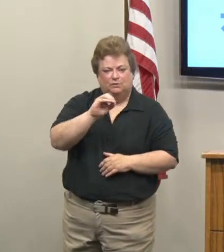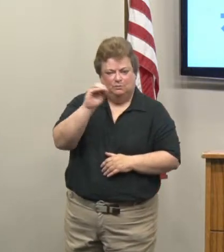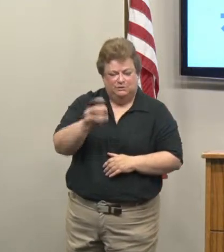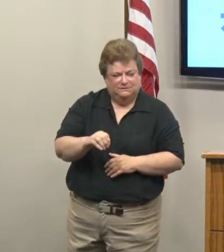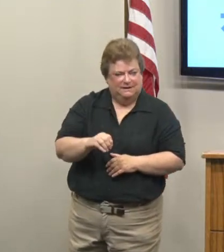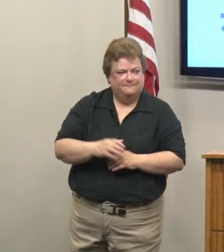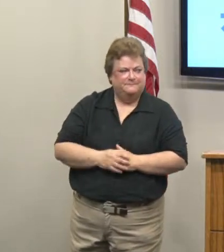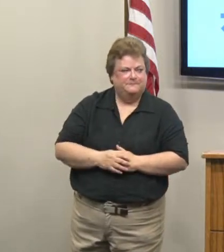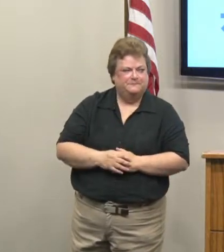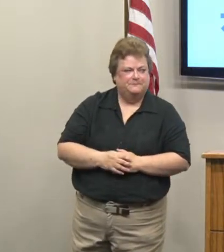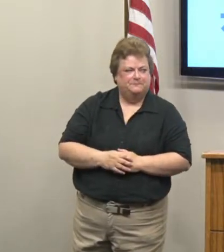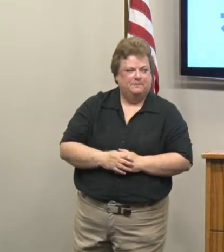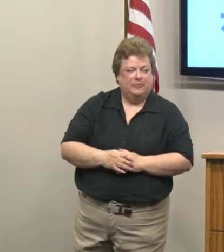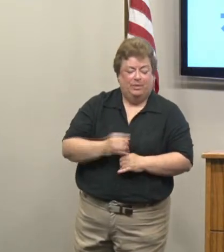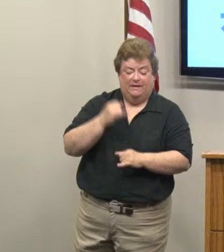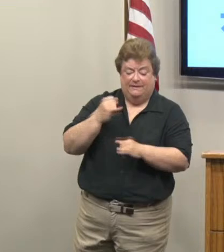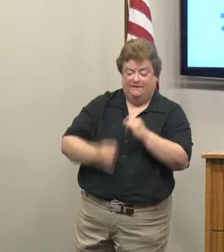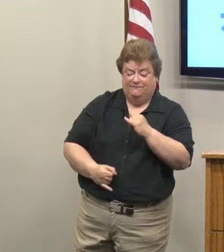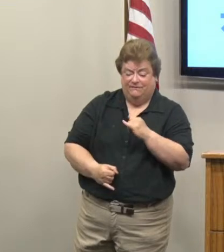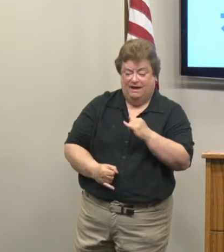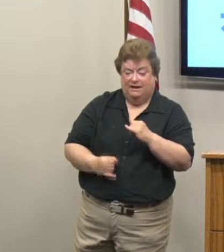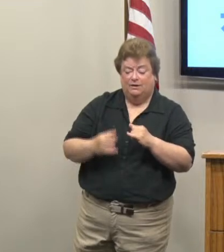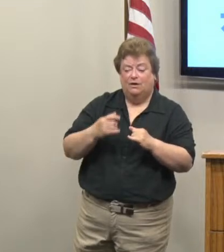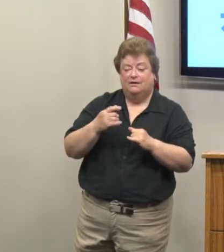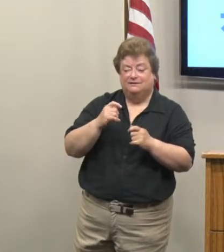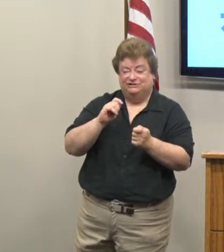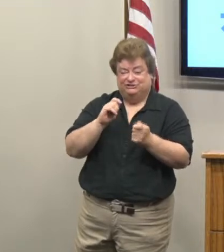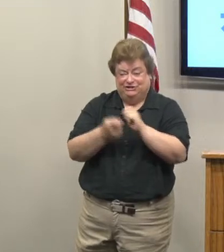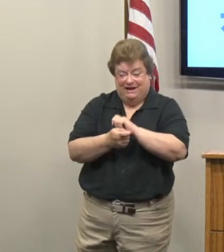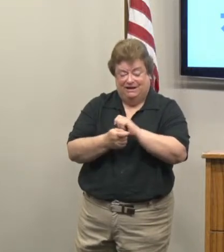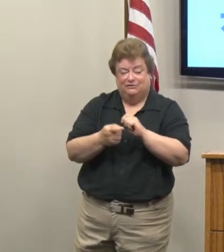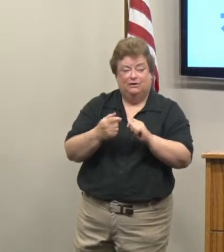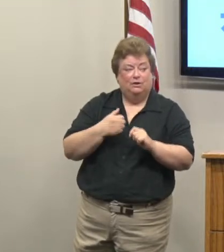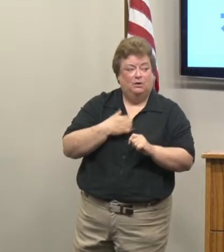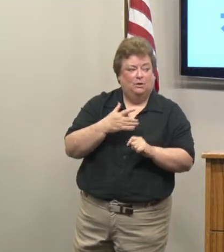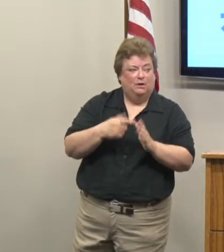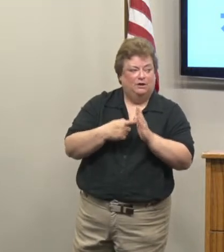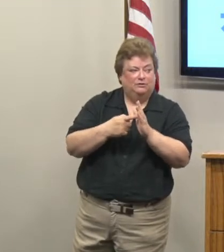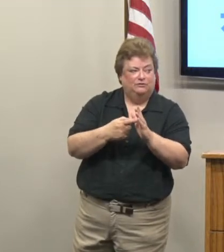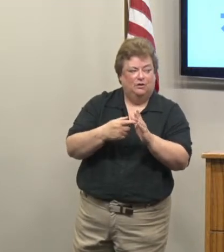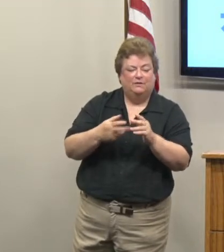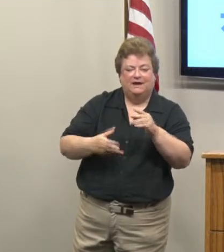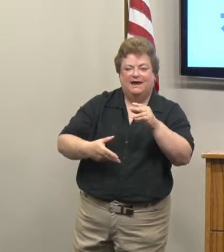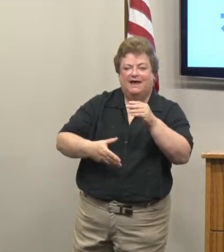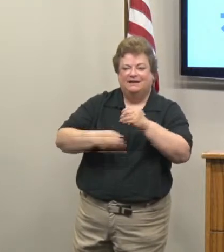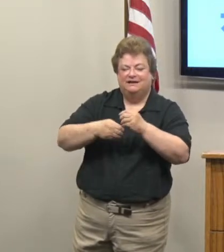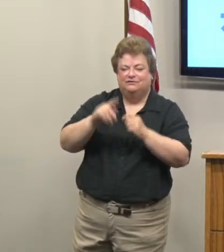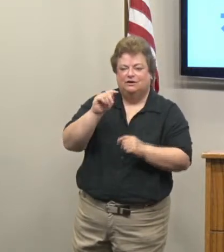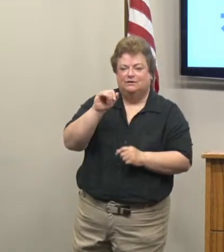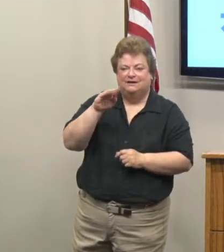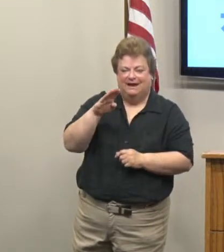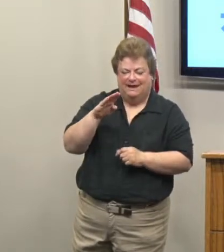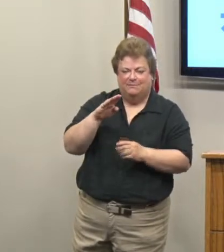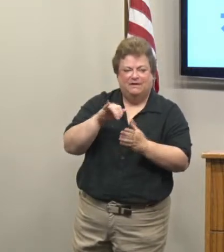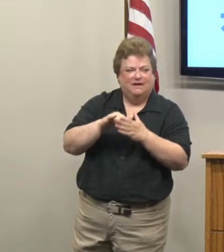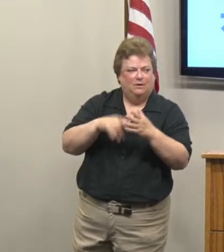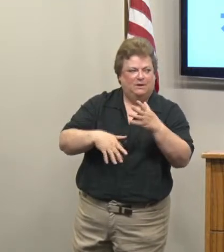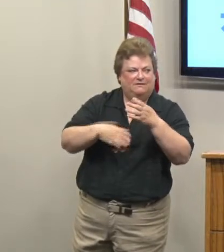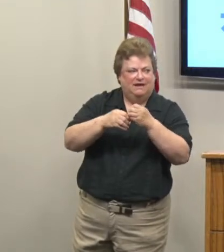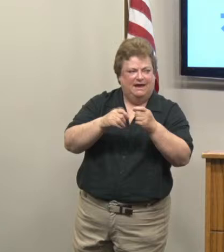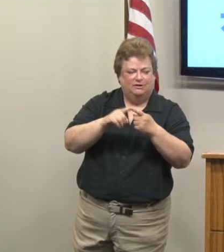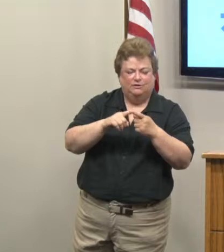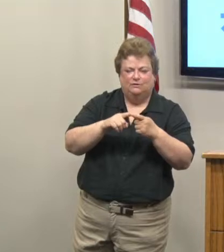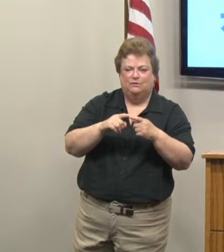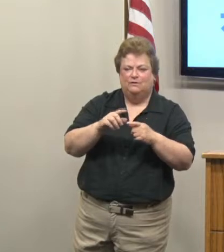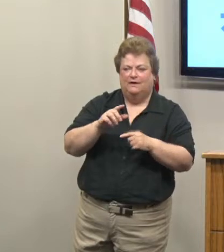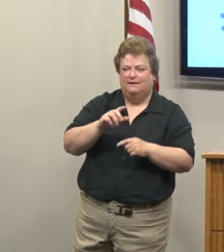7.2%. The final enhancement we want to point out is the additional tab that has been added to the map in the